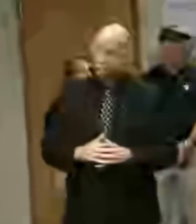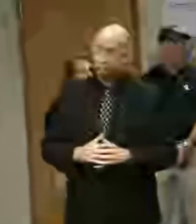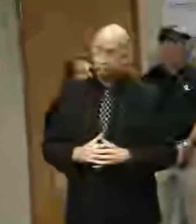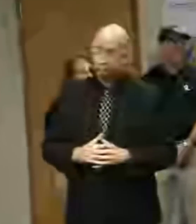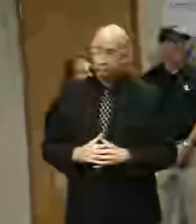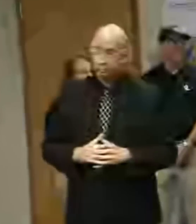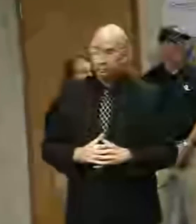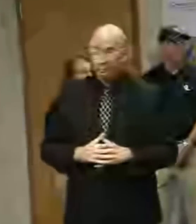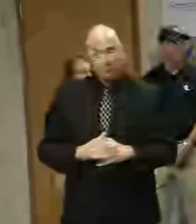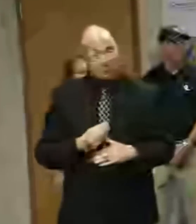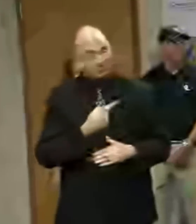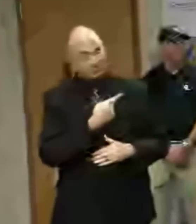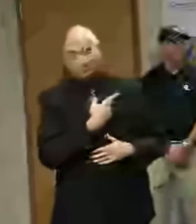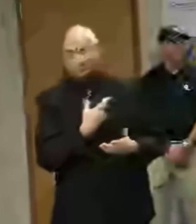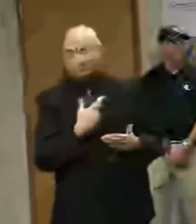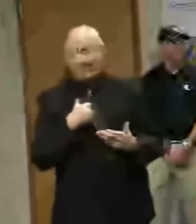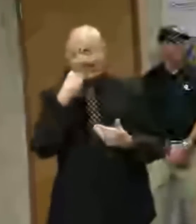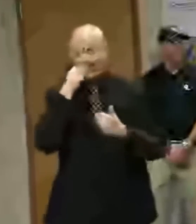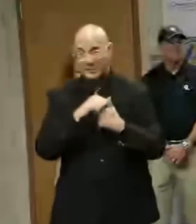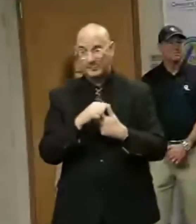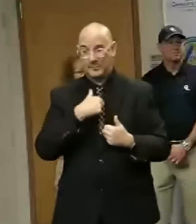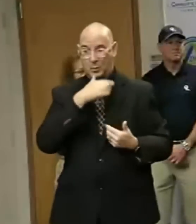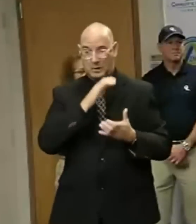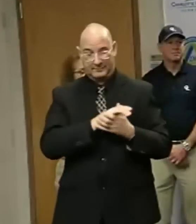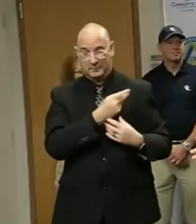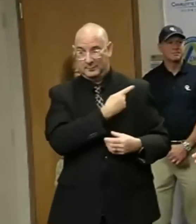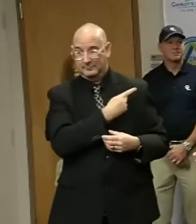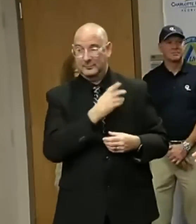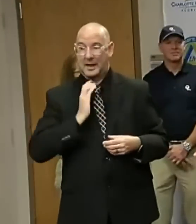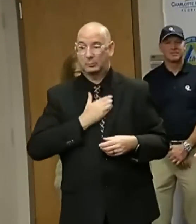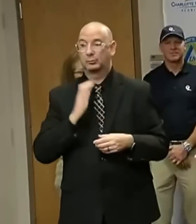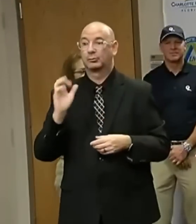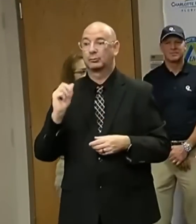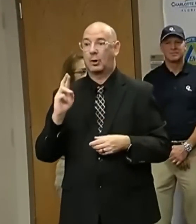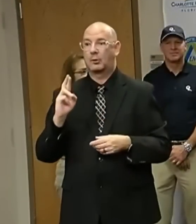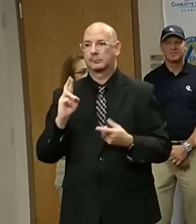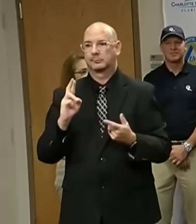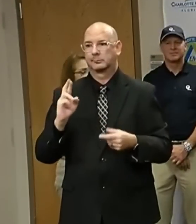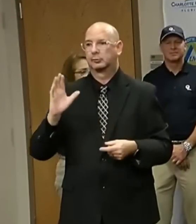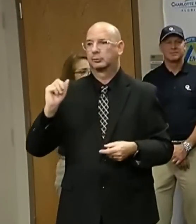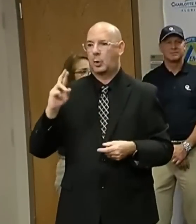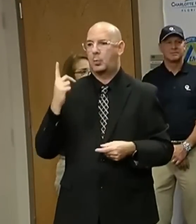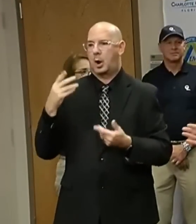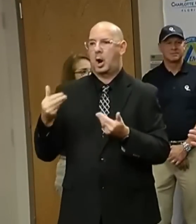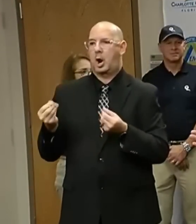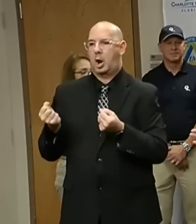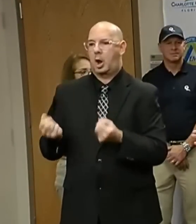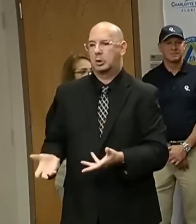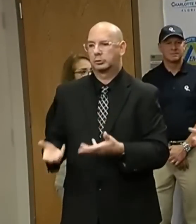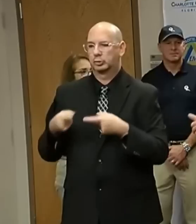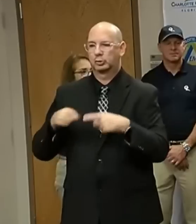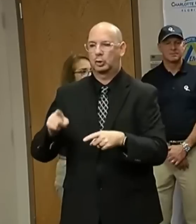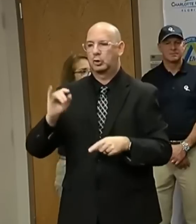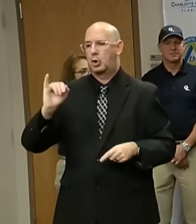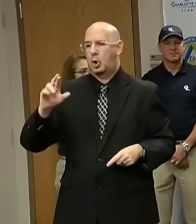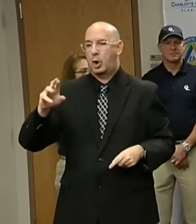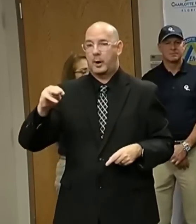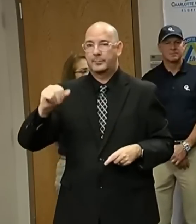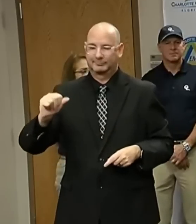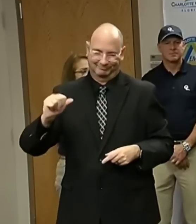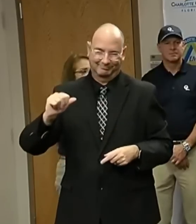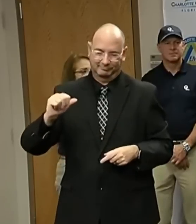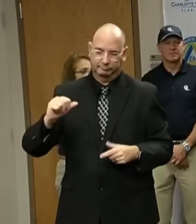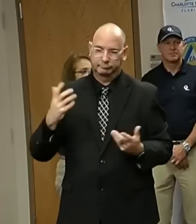in Irma, and thank God we had USAA because they literally cut us a check very quickly. So hopefully all the auto insurance are going to be able to